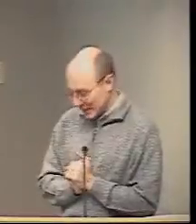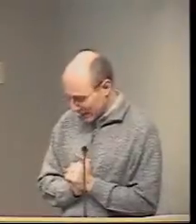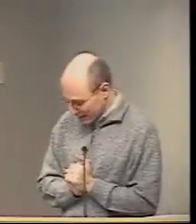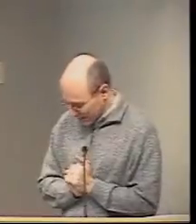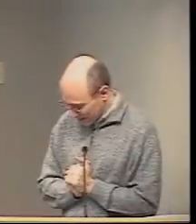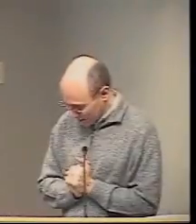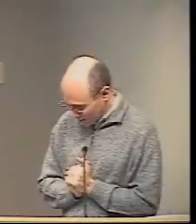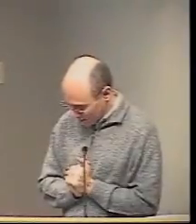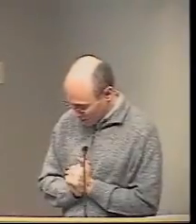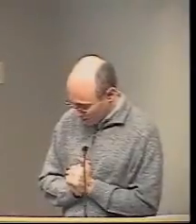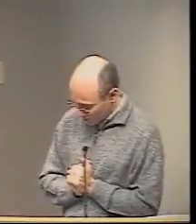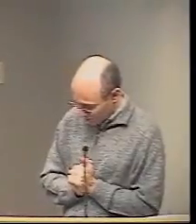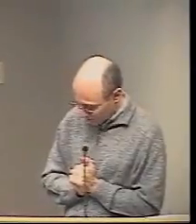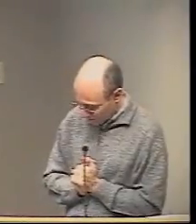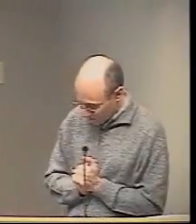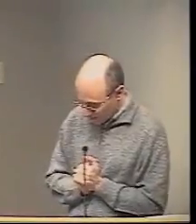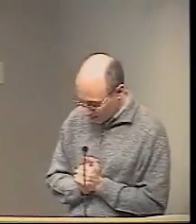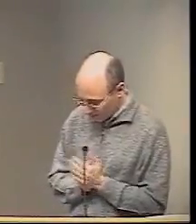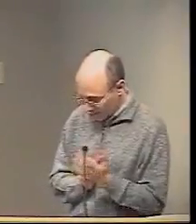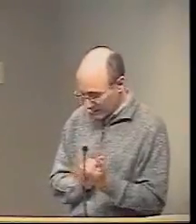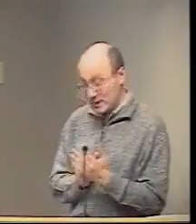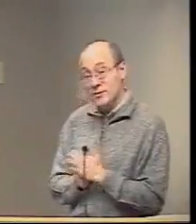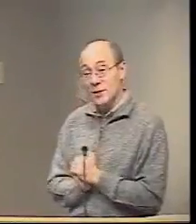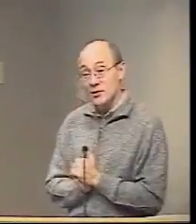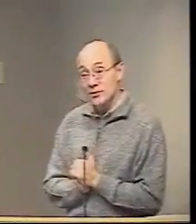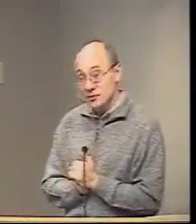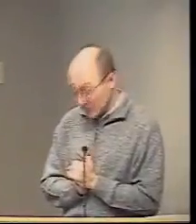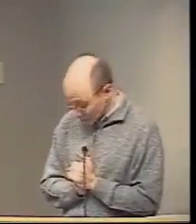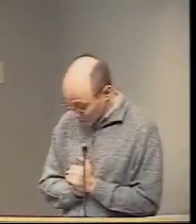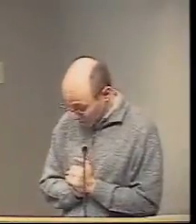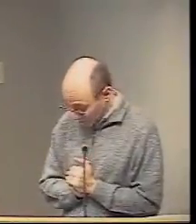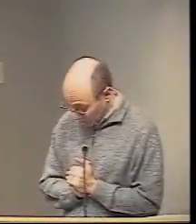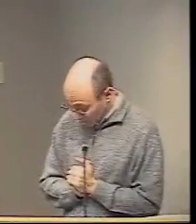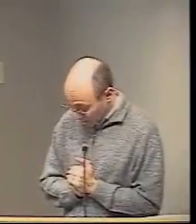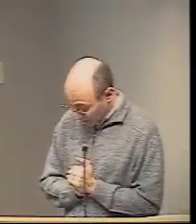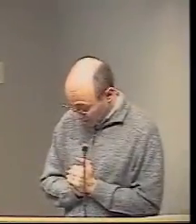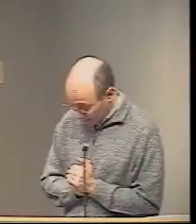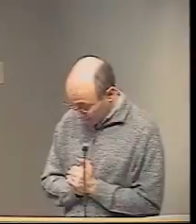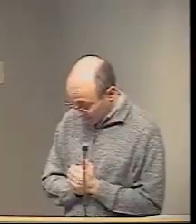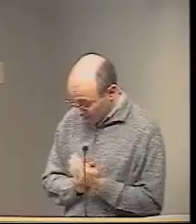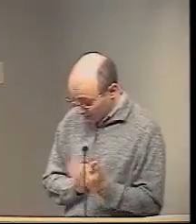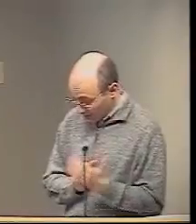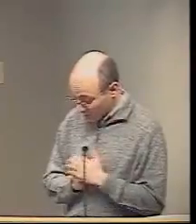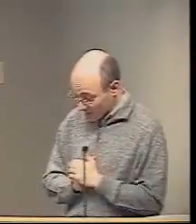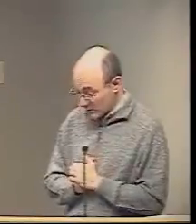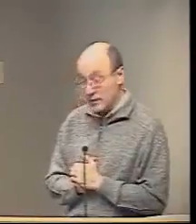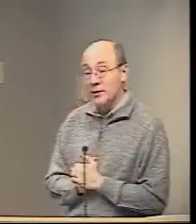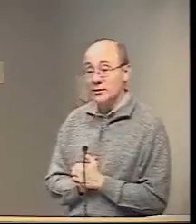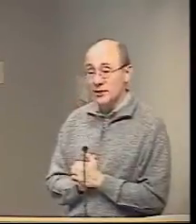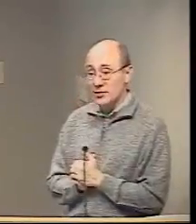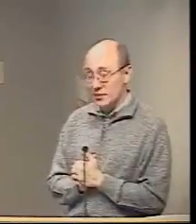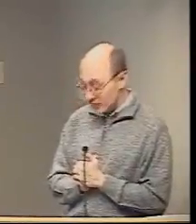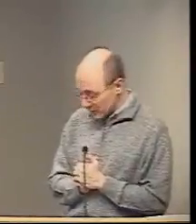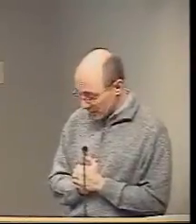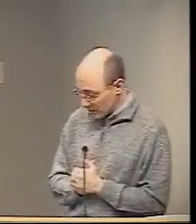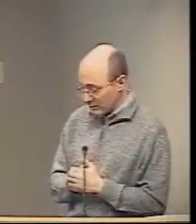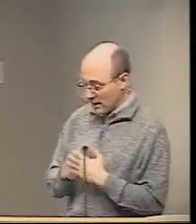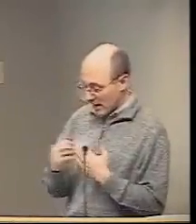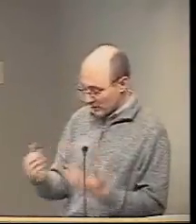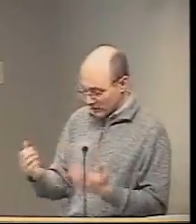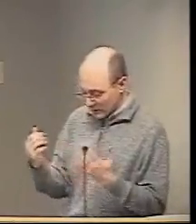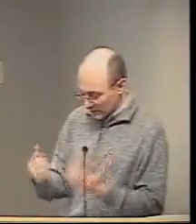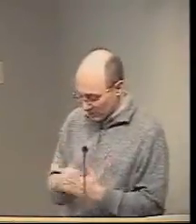the ACM. He's chair of the ACM Special Interest Group on Algorithms and Computation